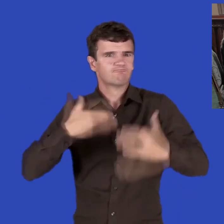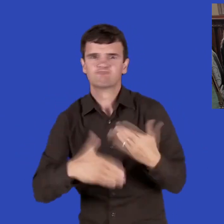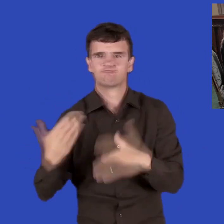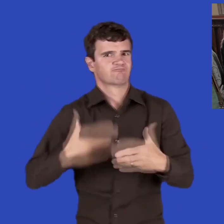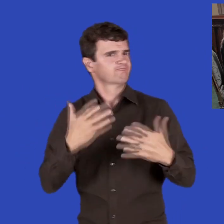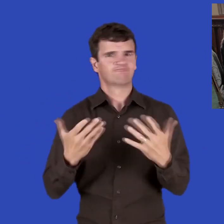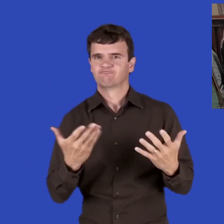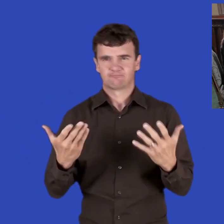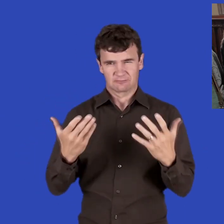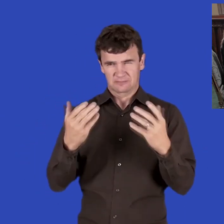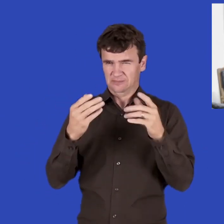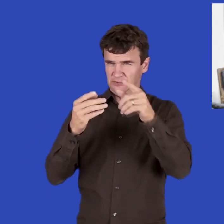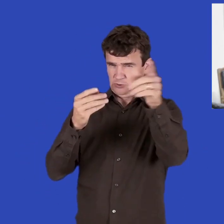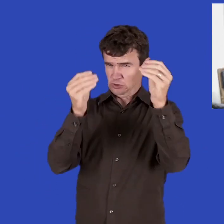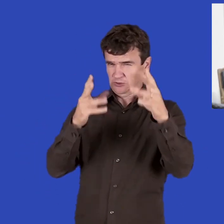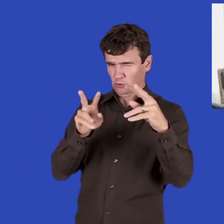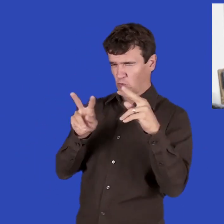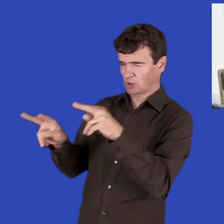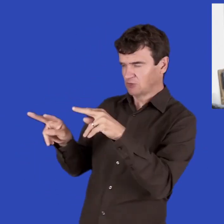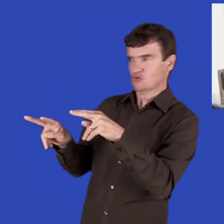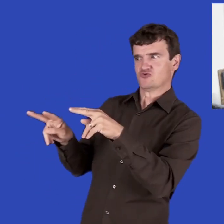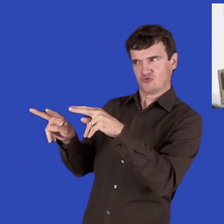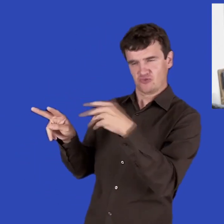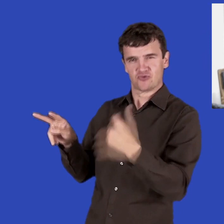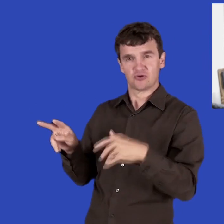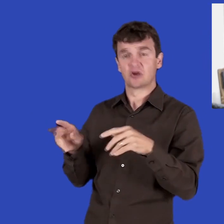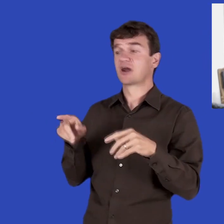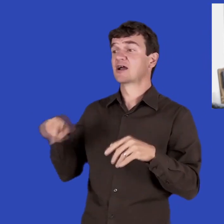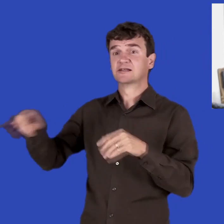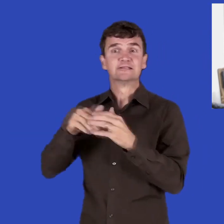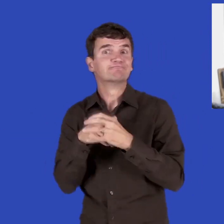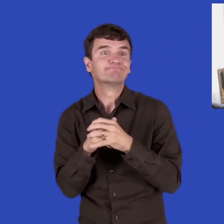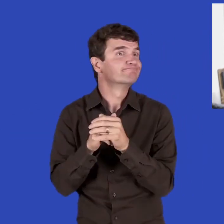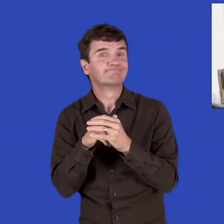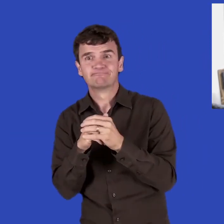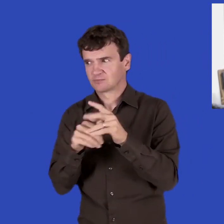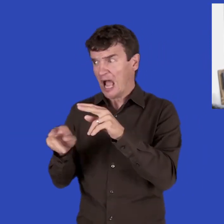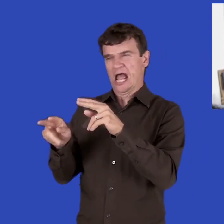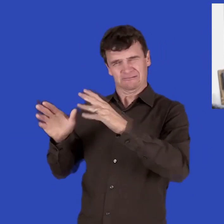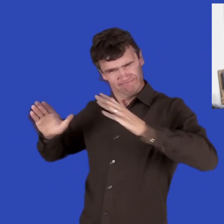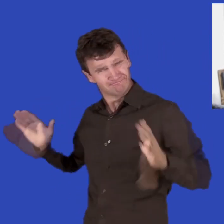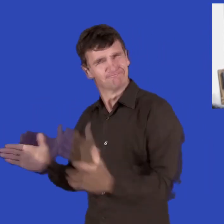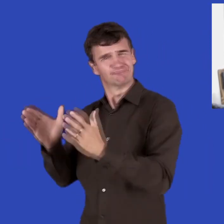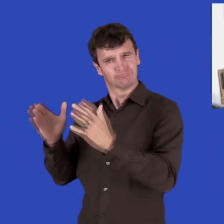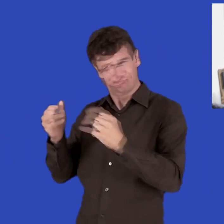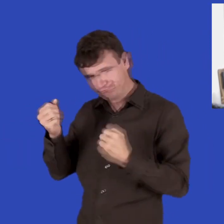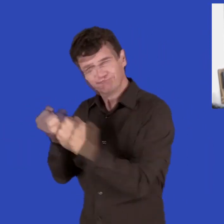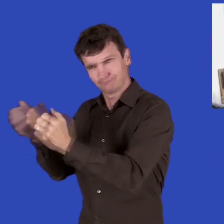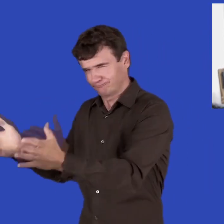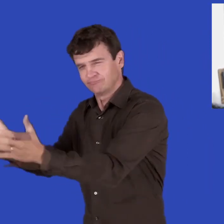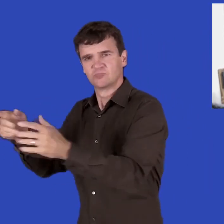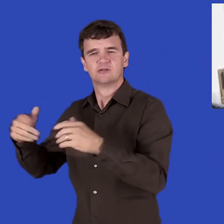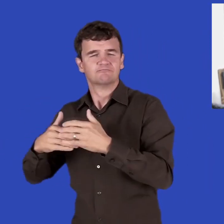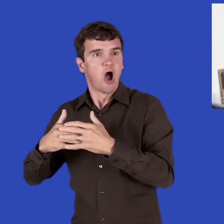motivated disabled student, a student who has been able to transcend disability, has been able to move